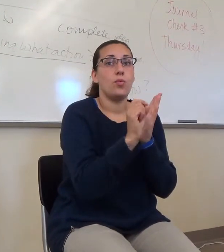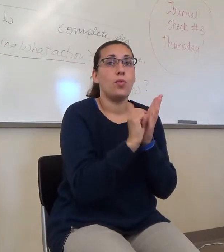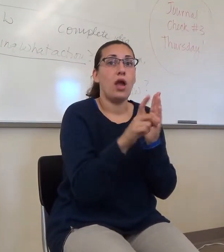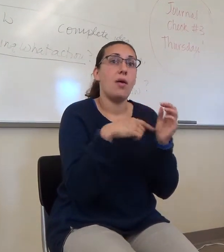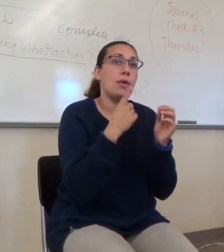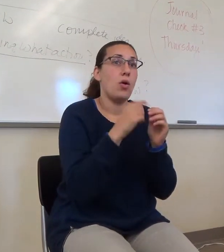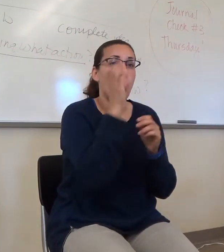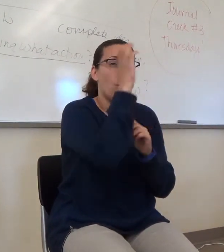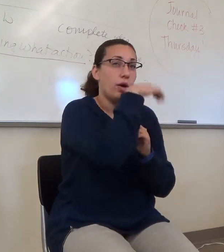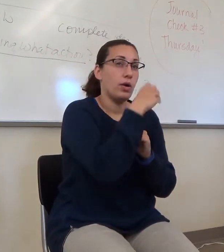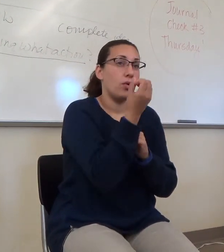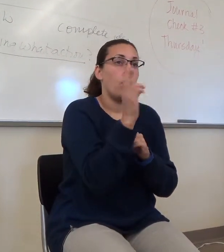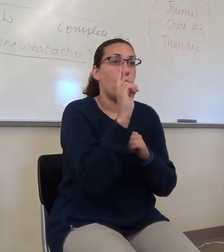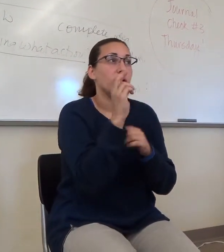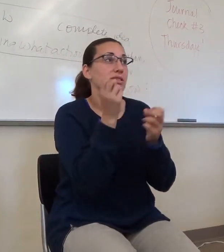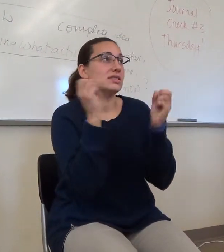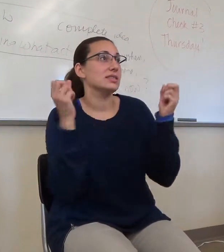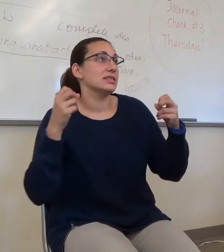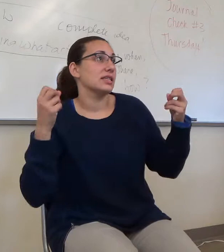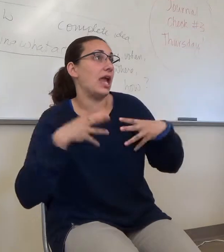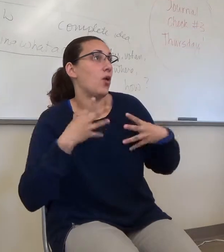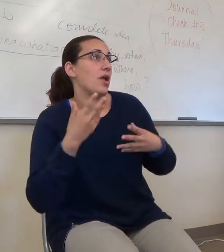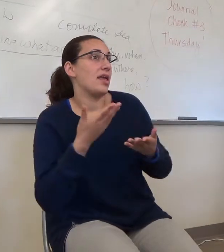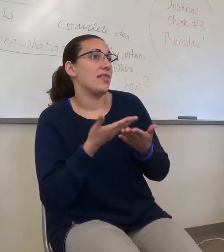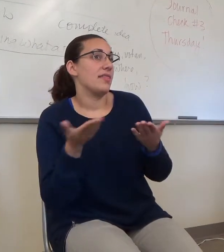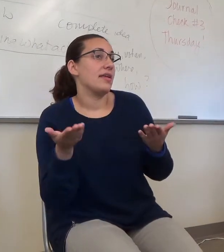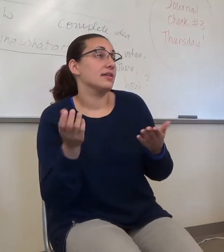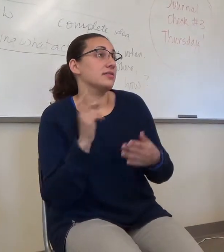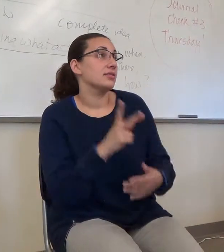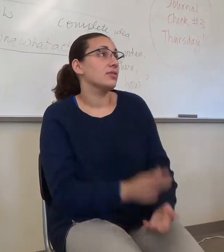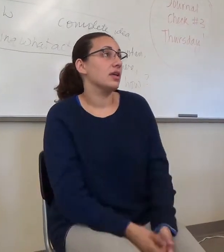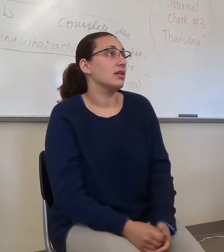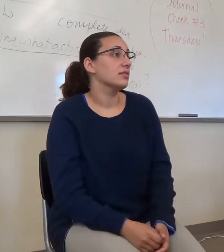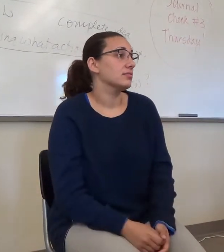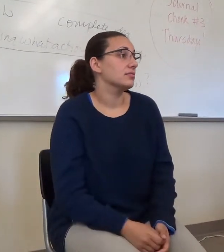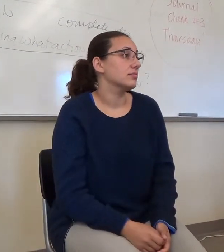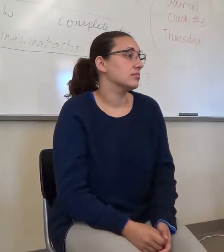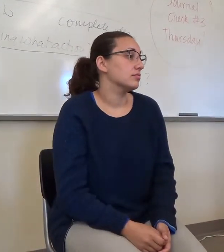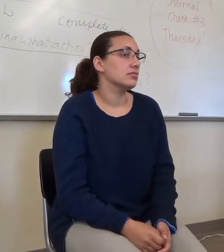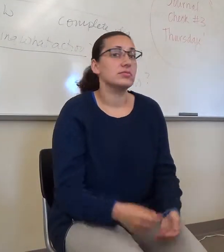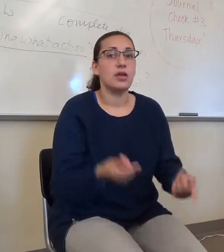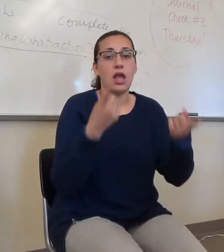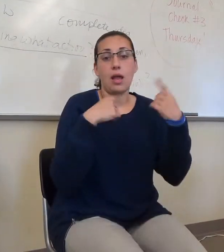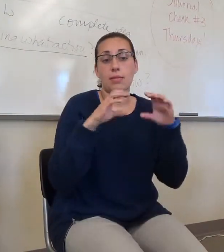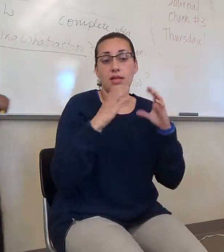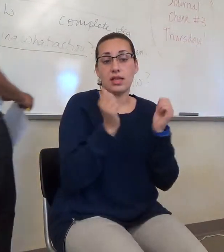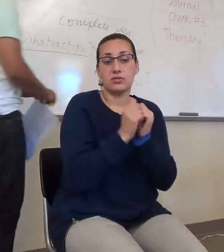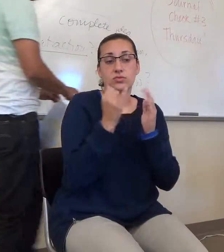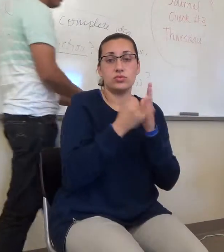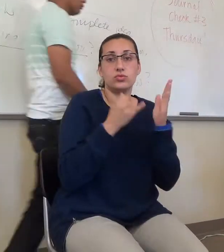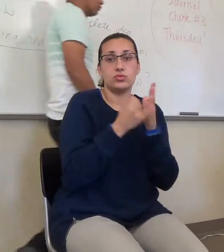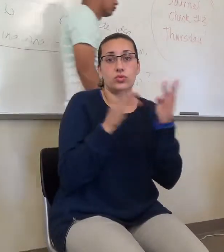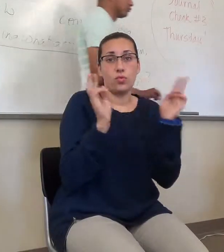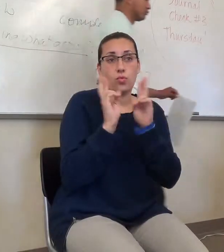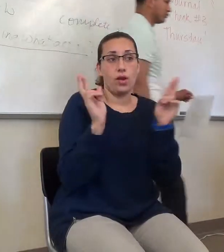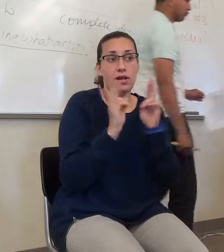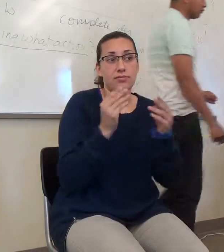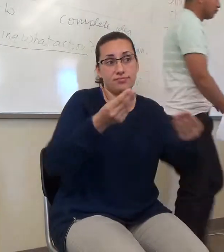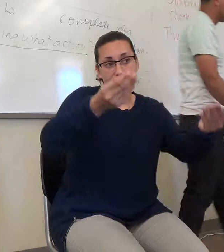or scary things, and come to class with your journal ready to hand to me